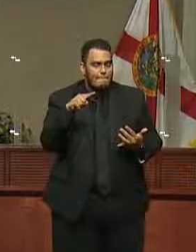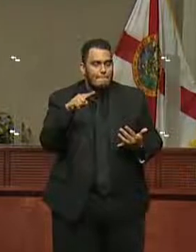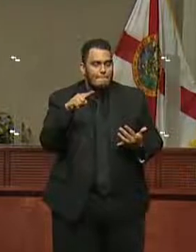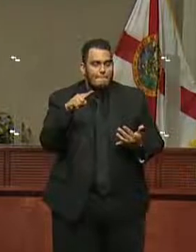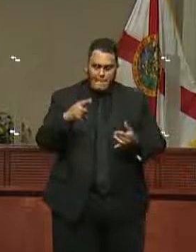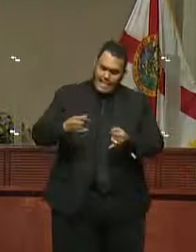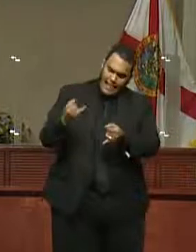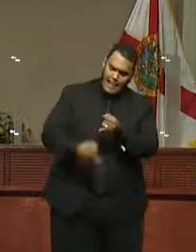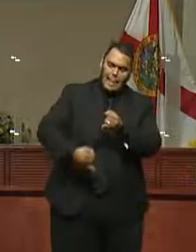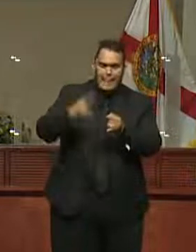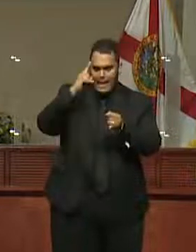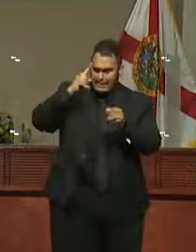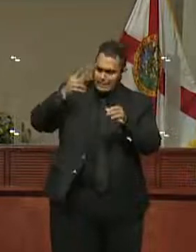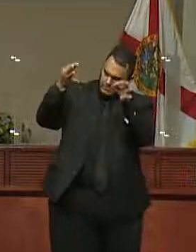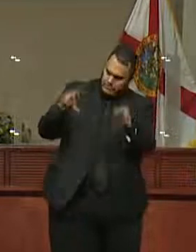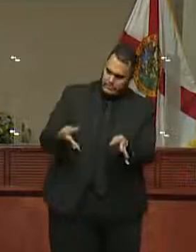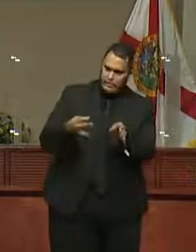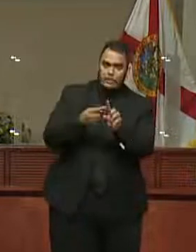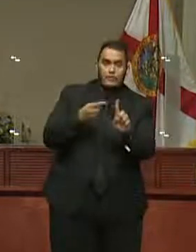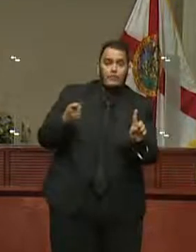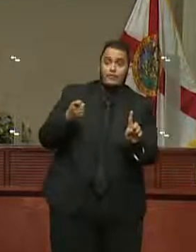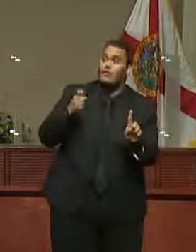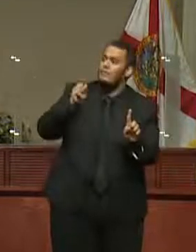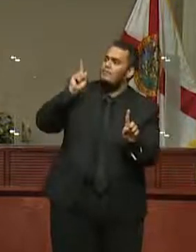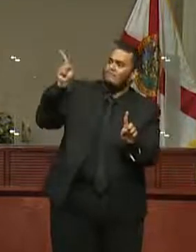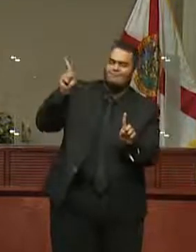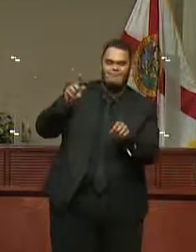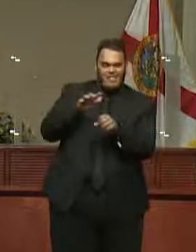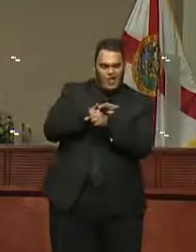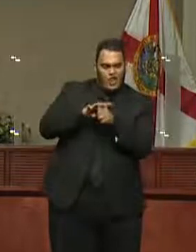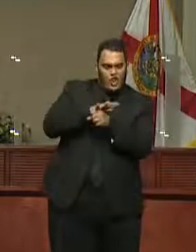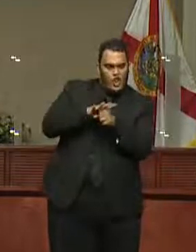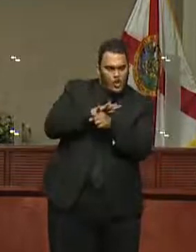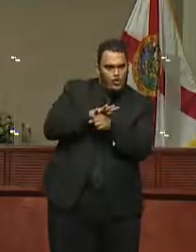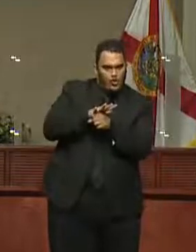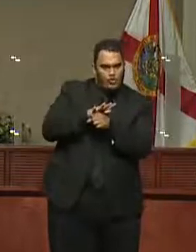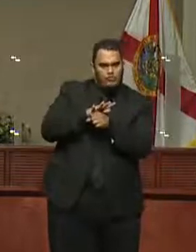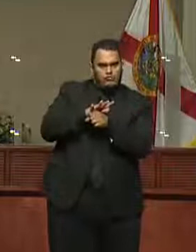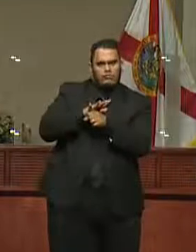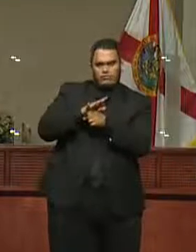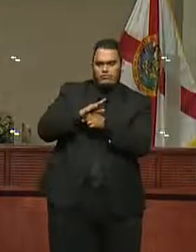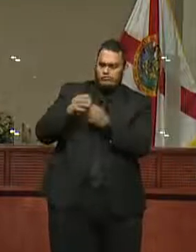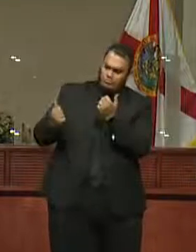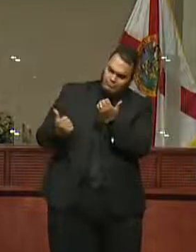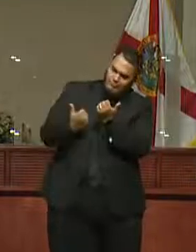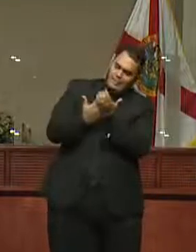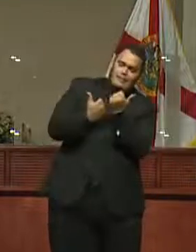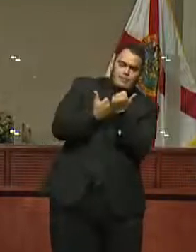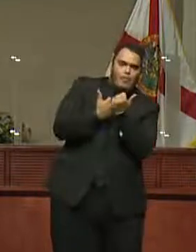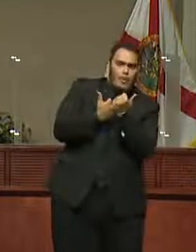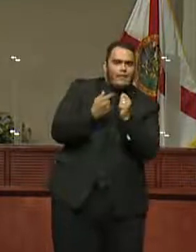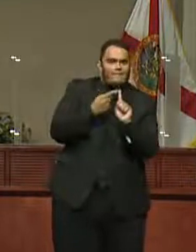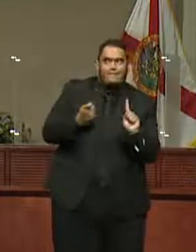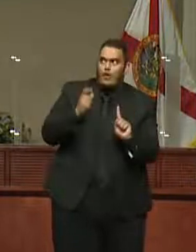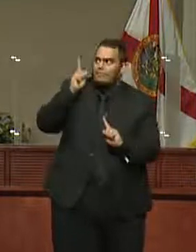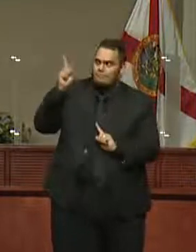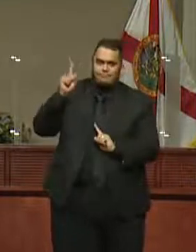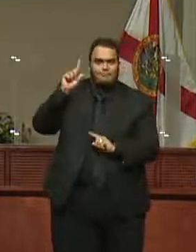final determination of local assistance from the federal government with the next stimulus